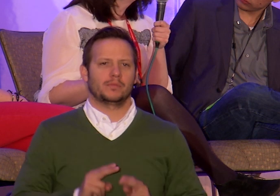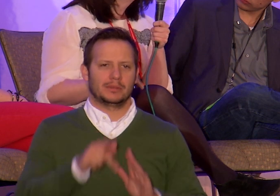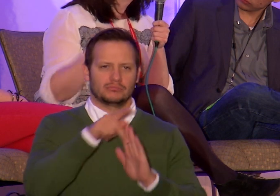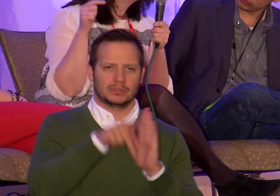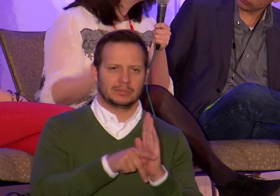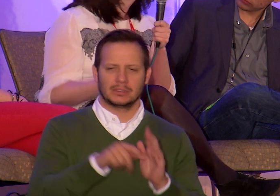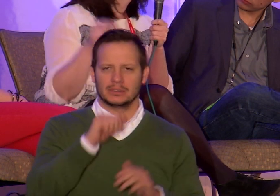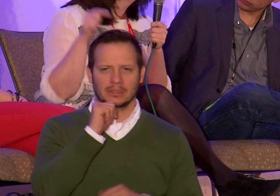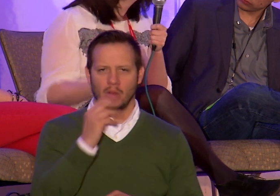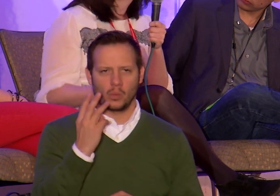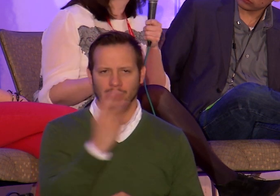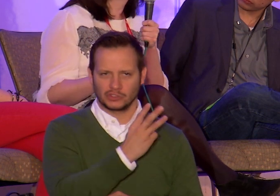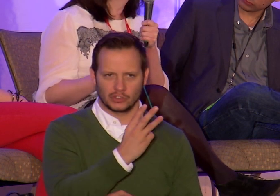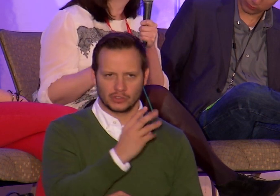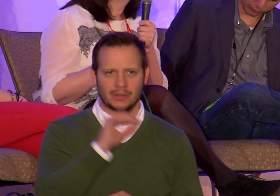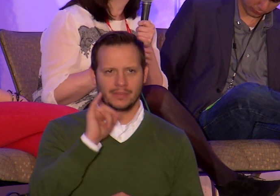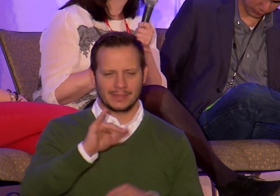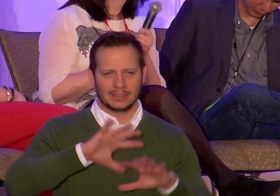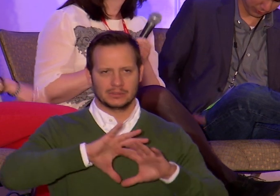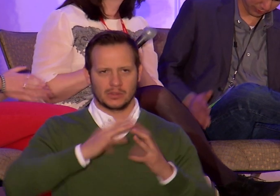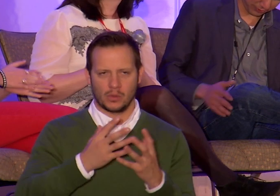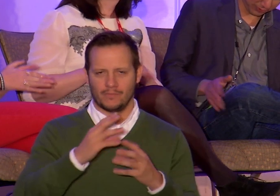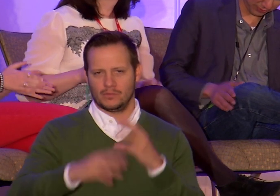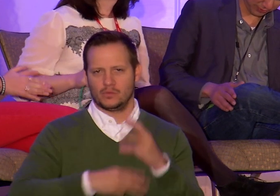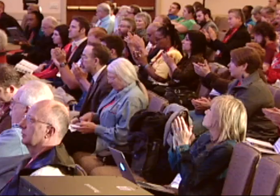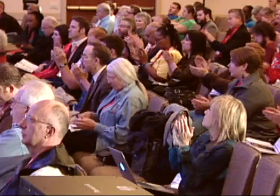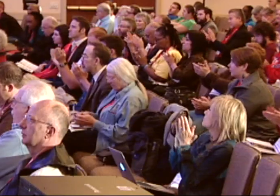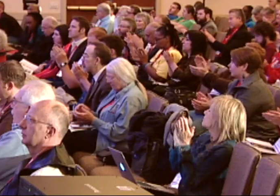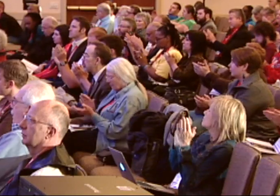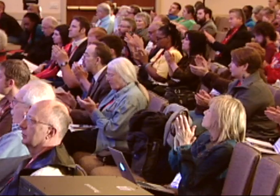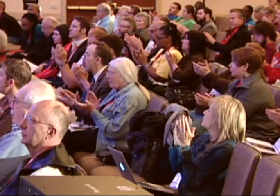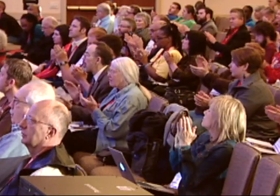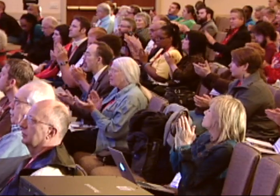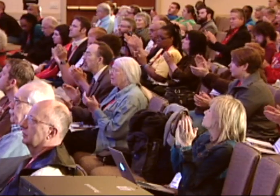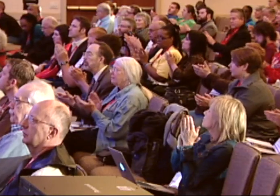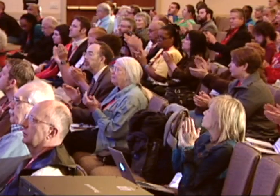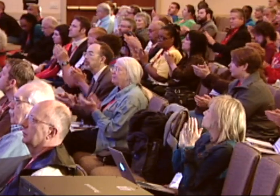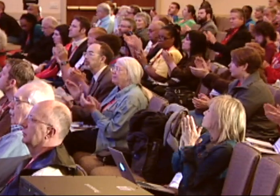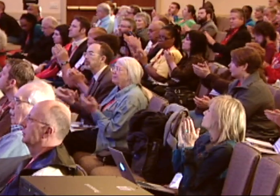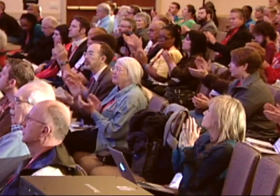Western, they are universal. Thank you. Thank you.